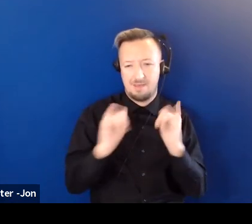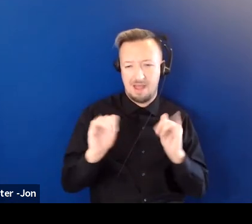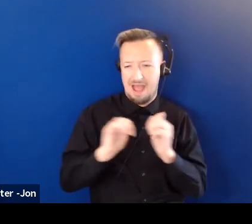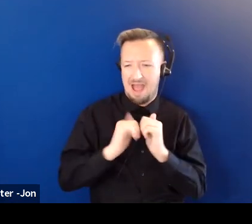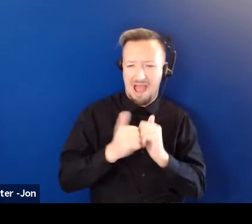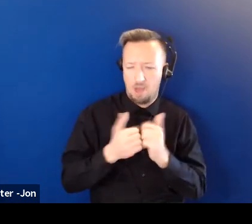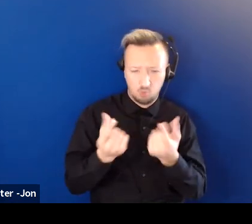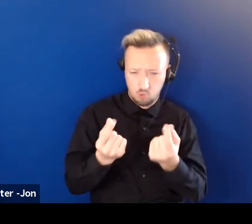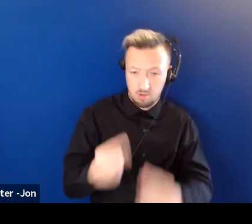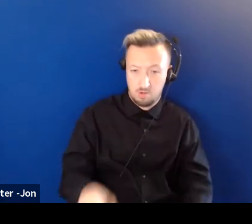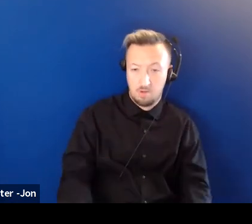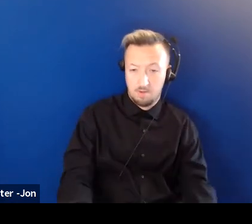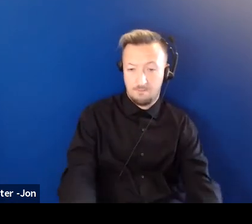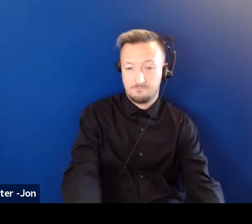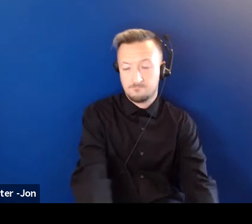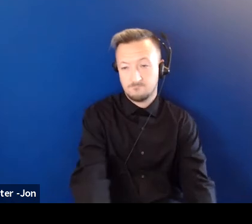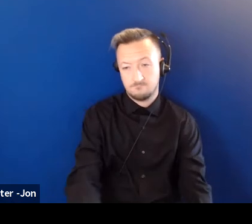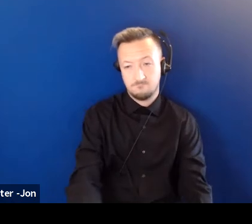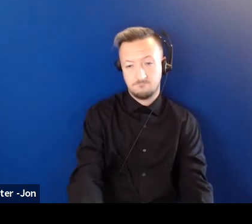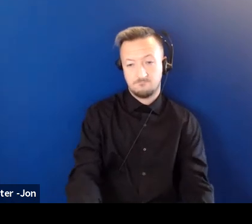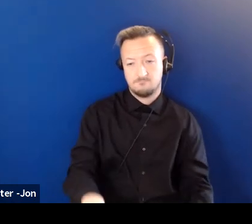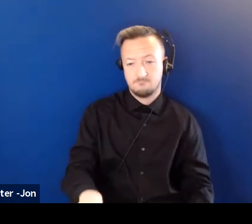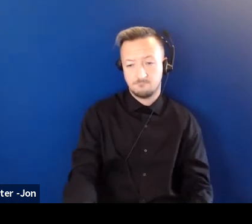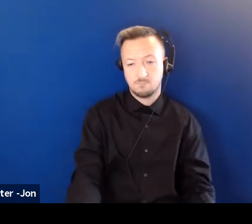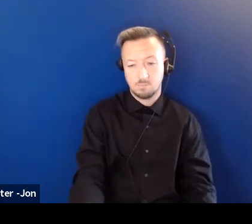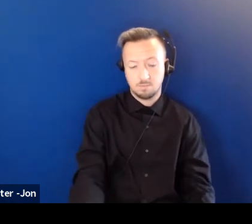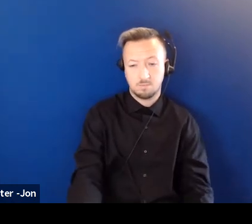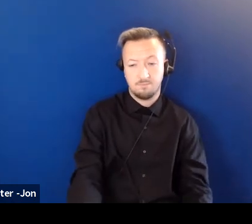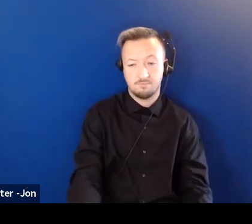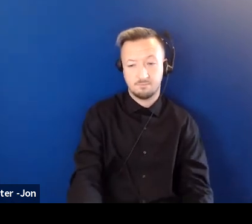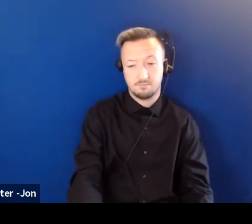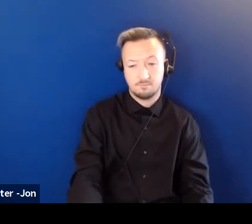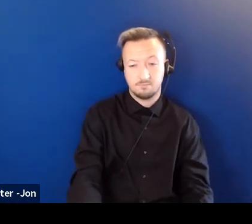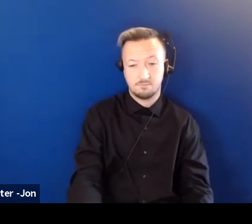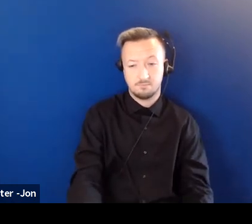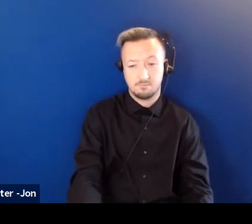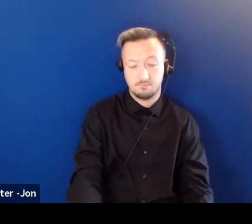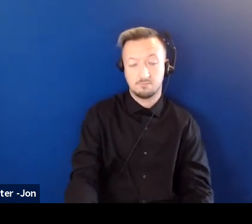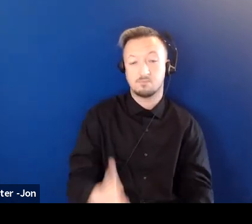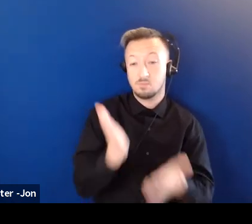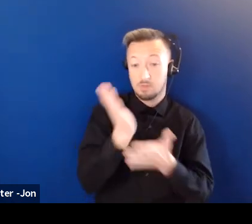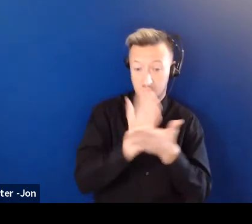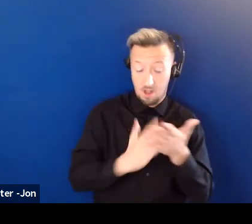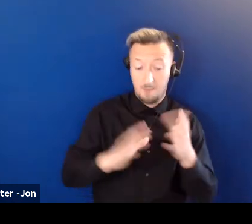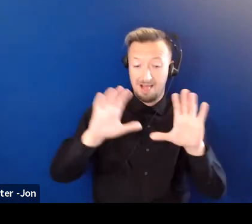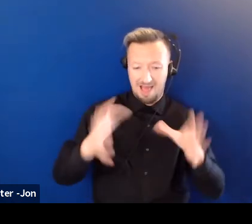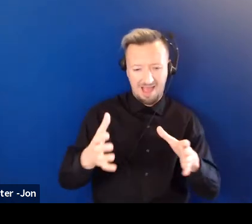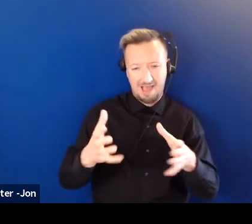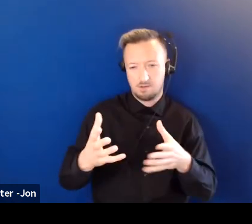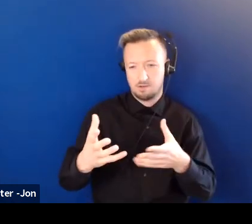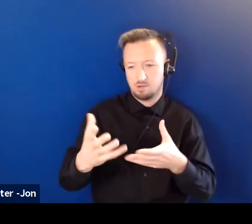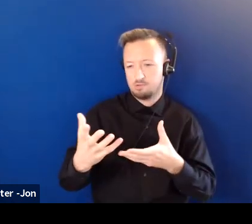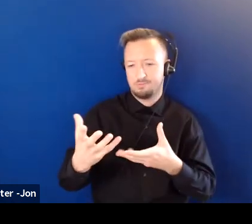Yes, so some of those classrooms were inclusive, being gen ed students, students